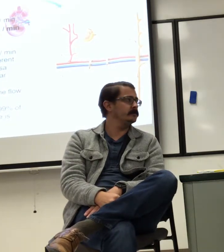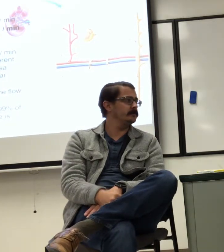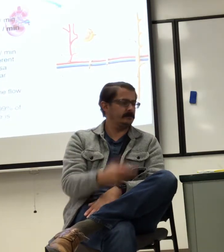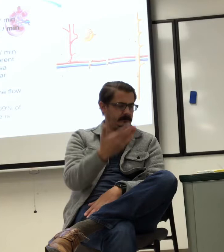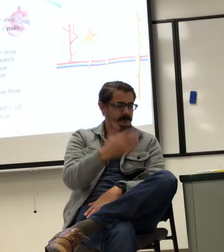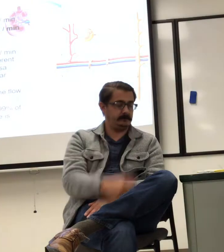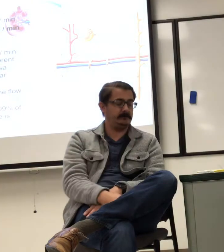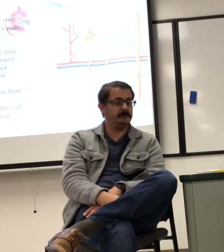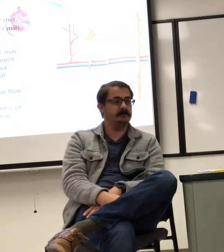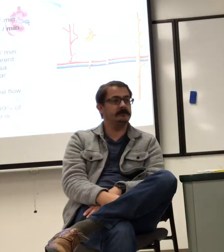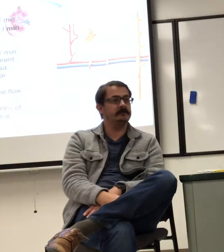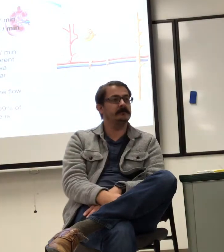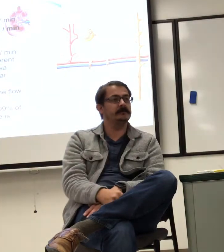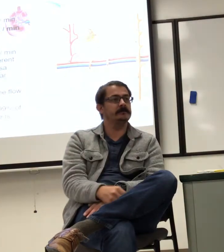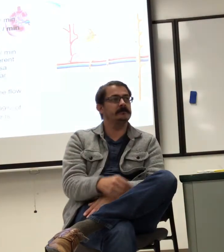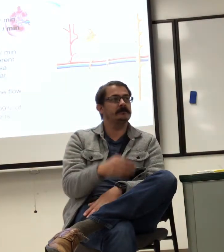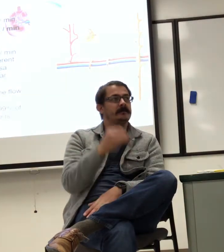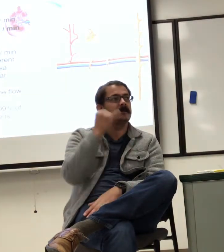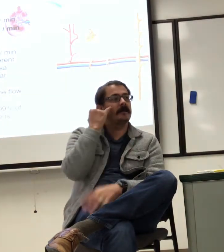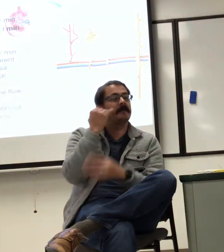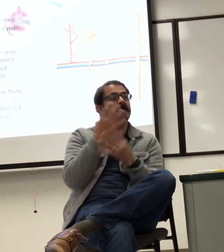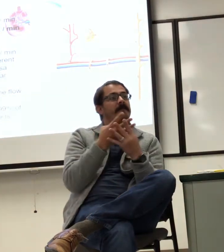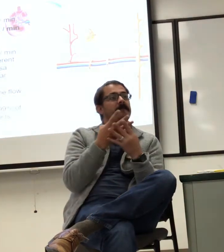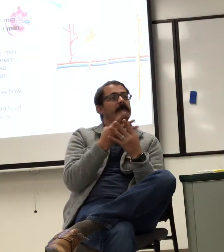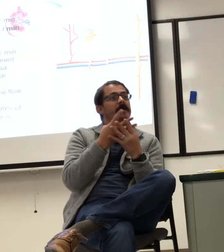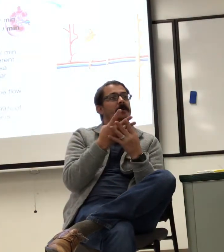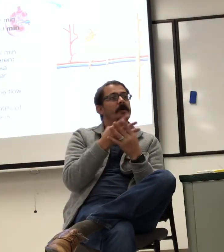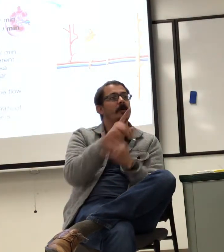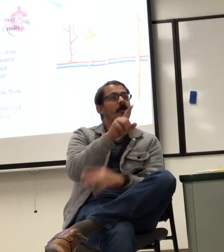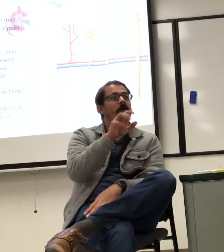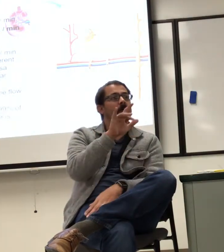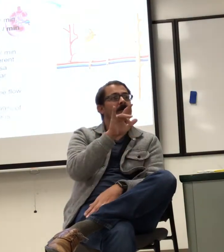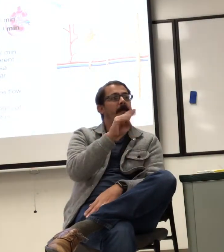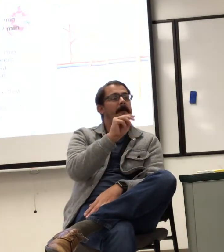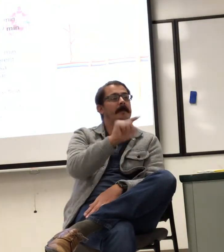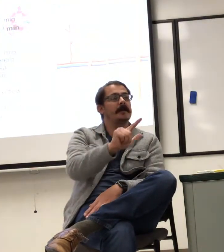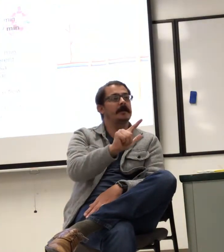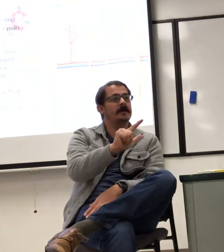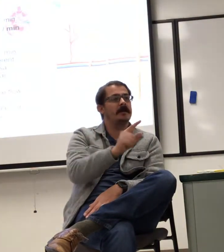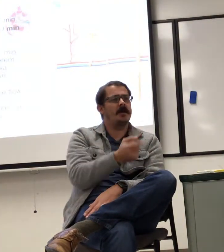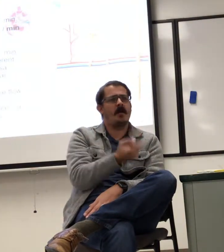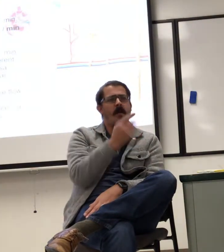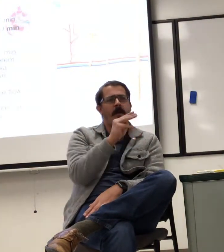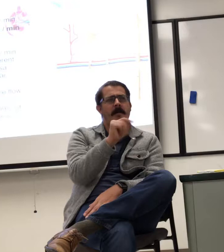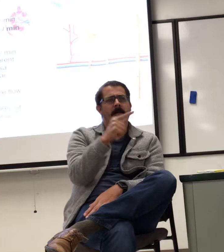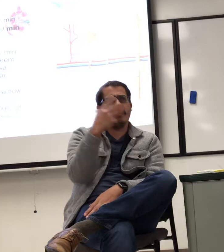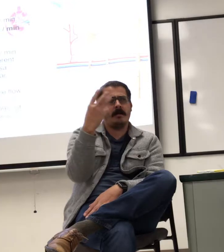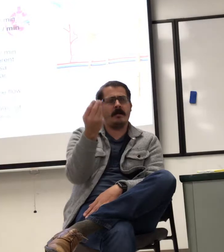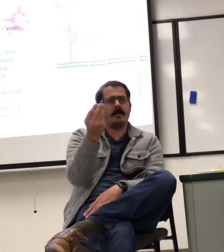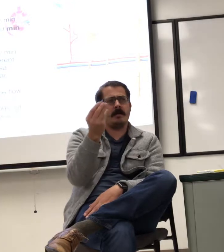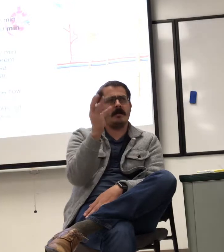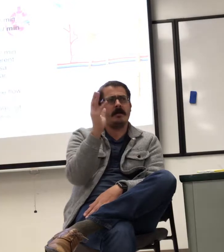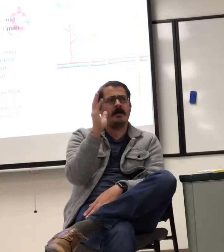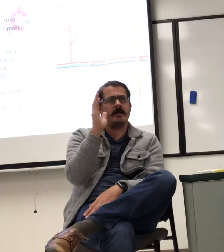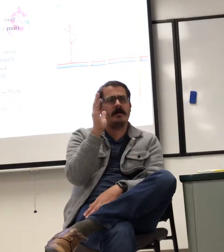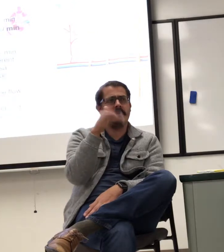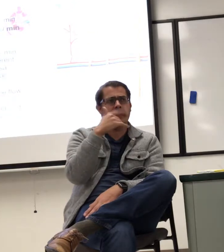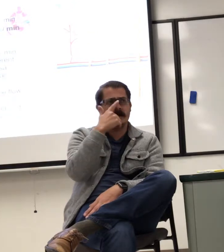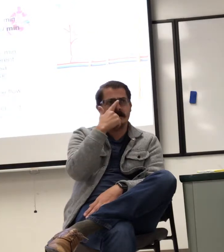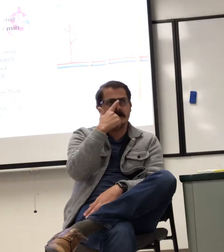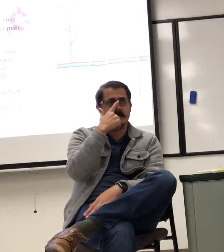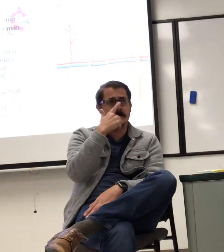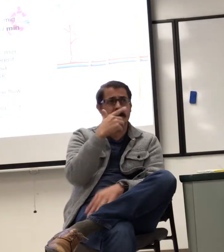So what that tells you is if you're filtering 125 mils and only 1 mil is excreted, that's an over